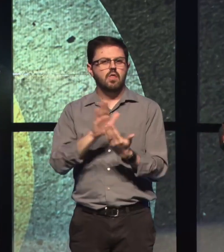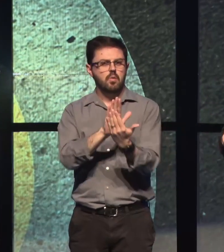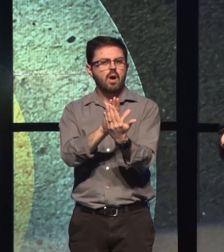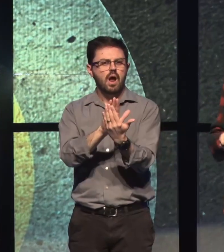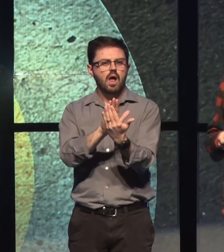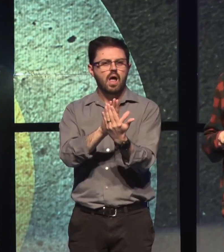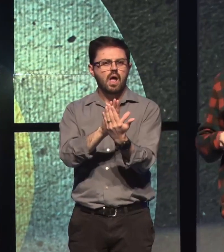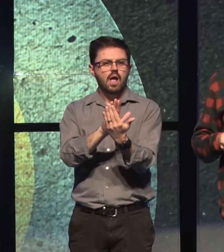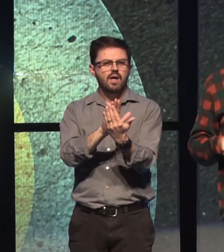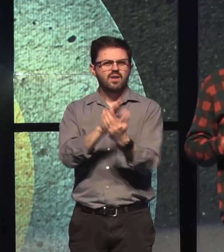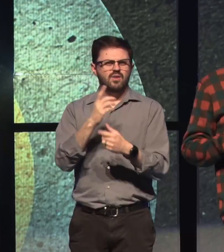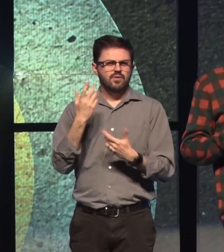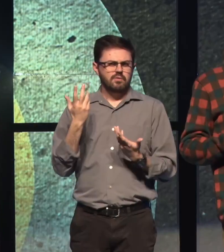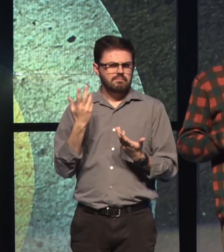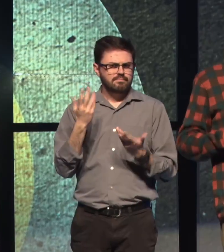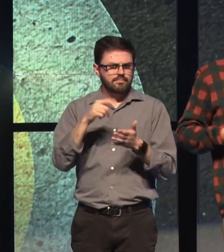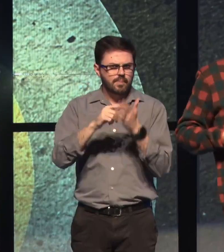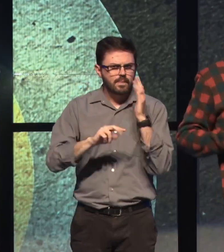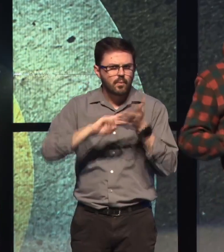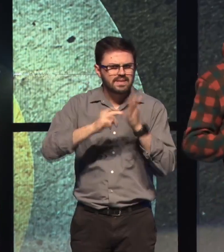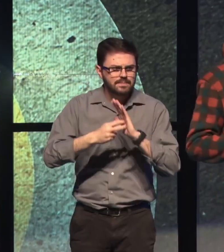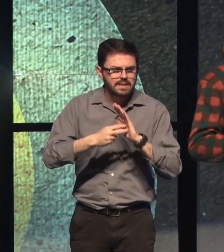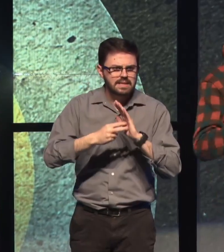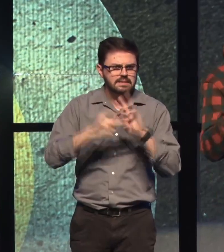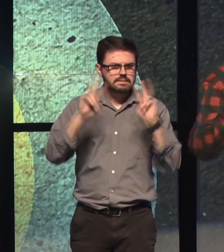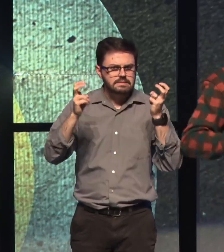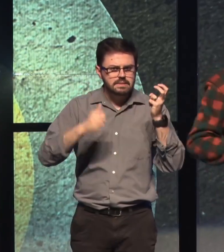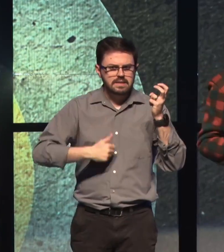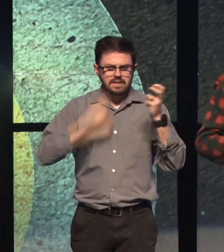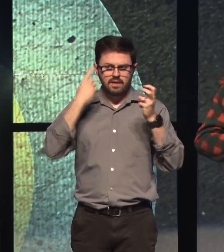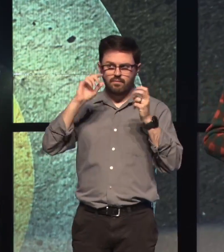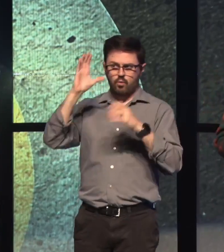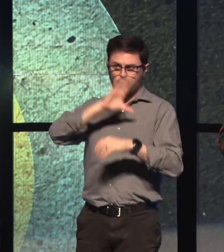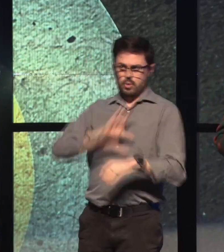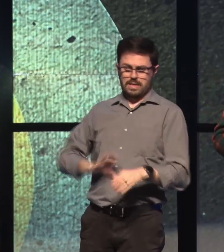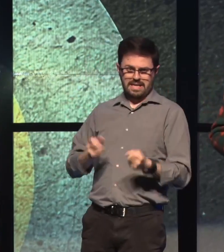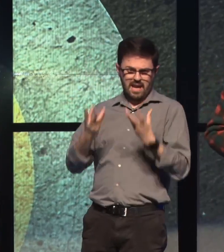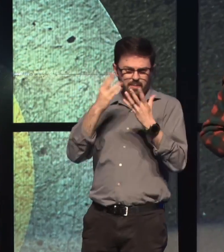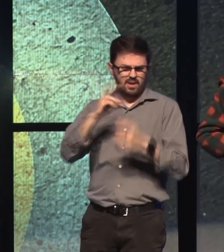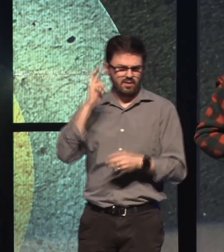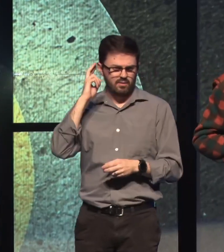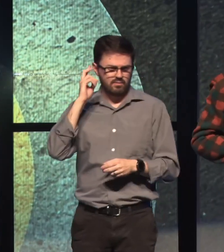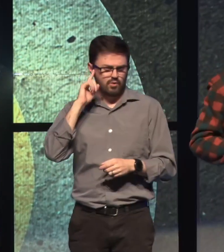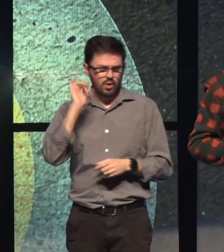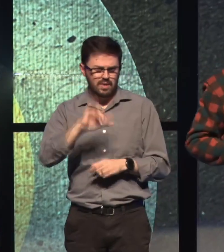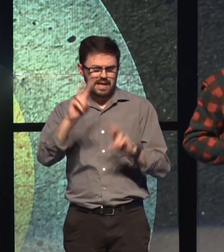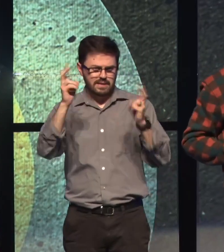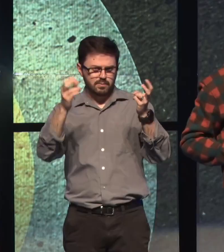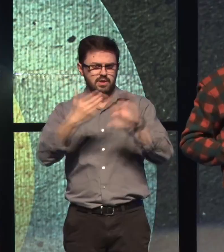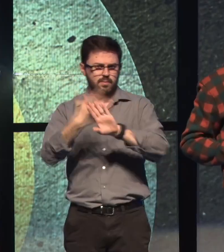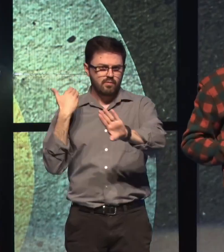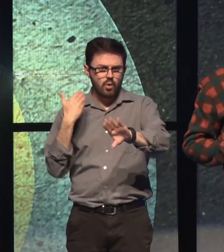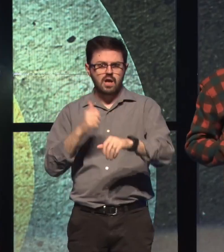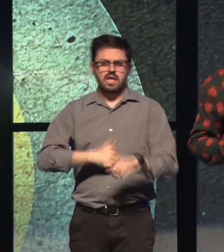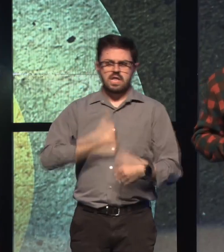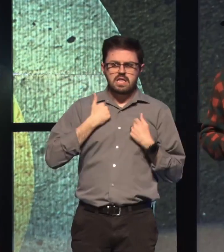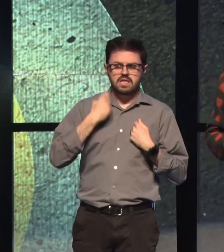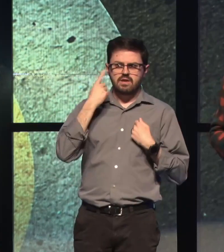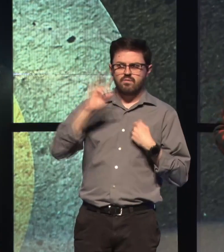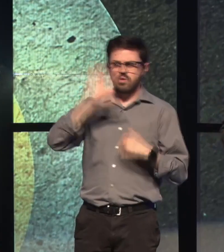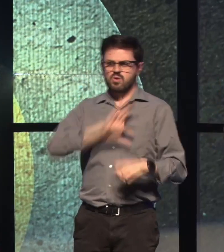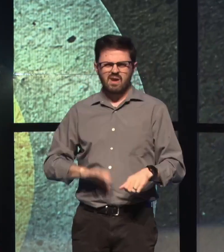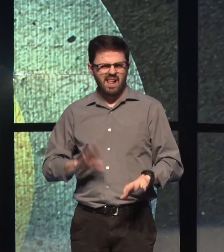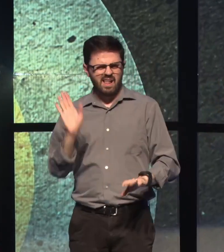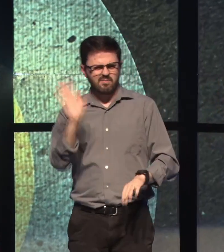mean to live for Christ? How many of you have ever heard that before? You've been around church long enough, you're like, Ryan, old news. Old